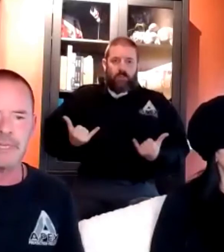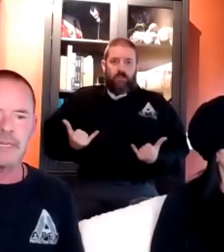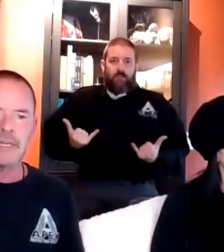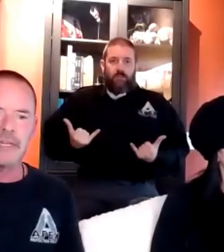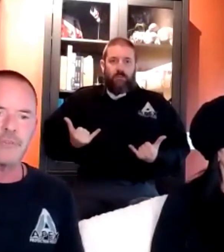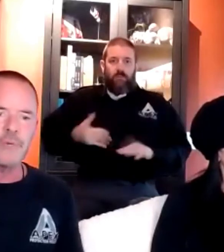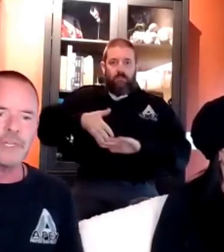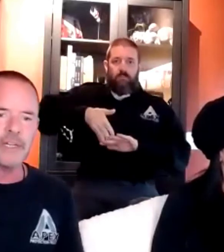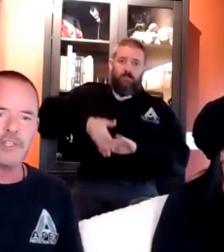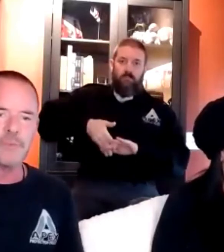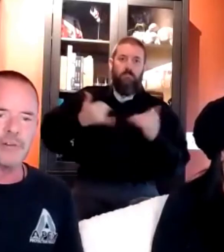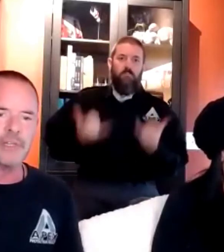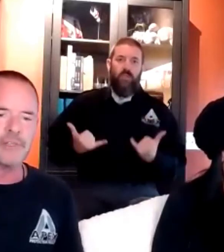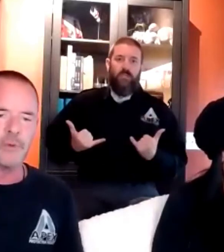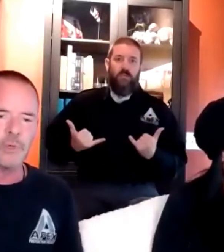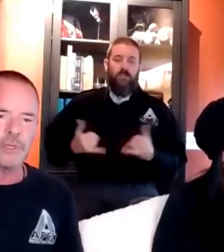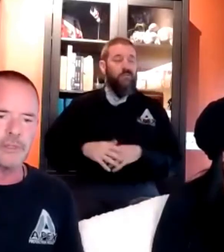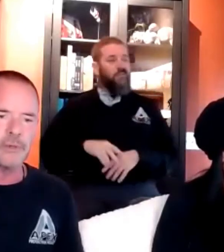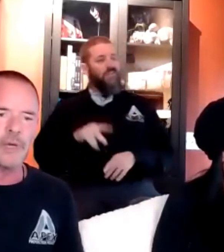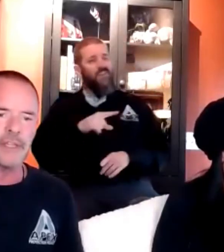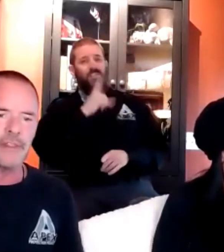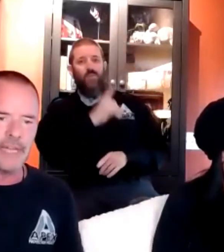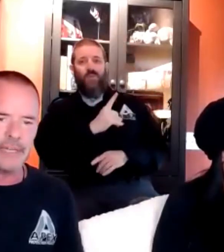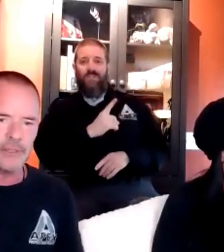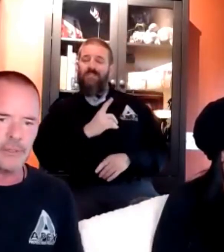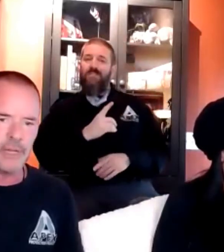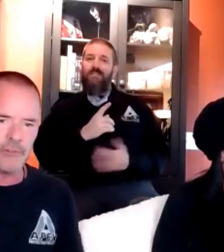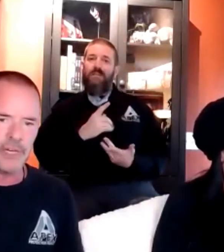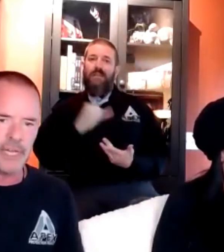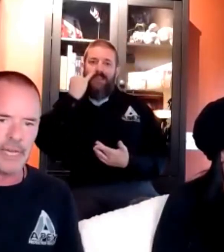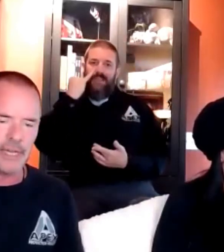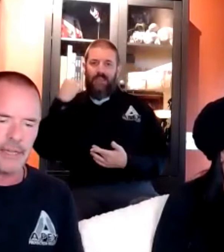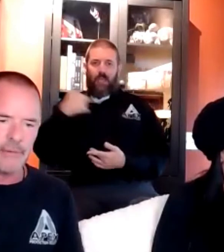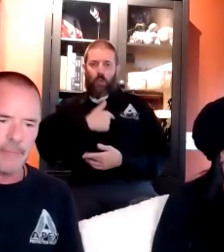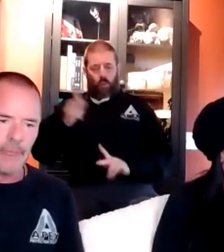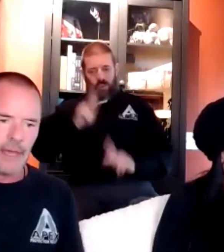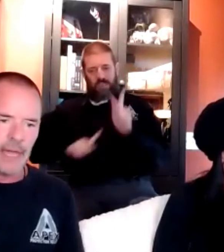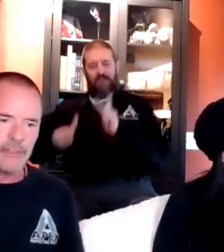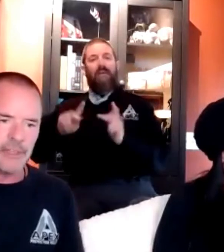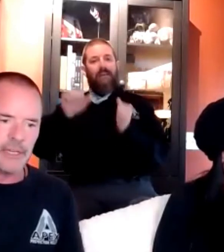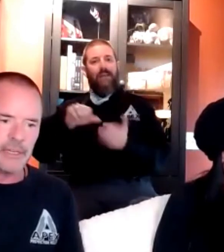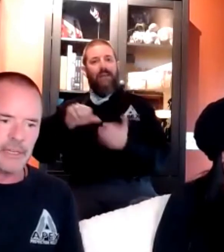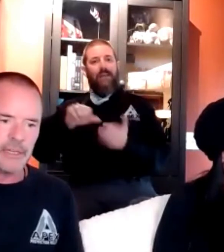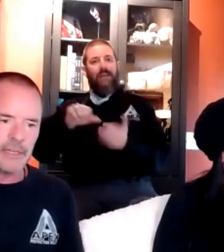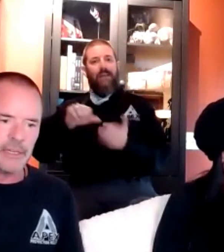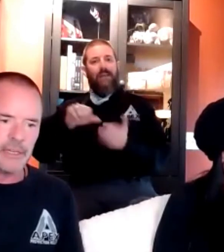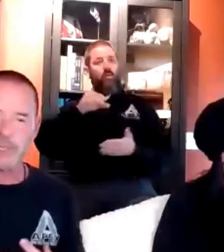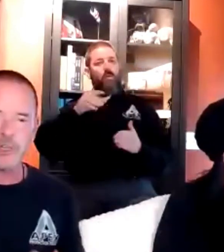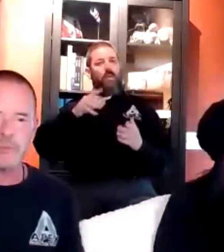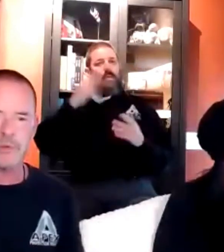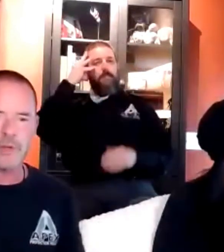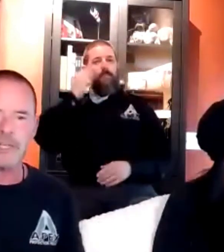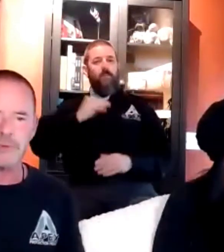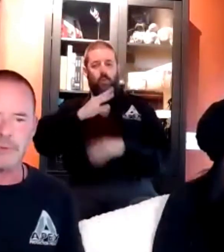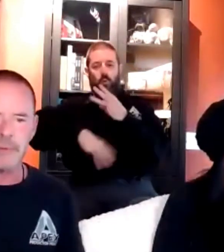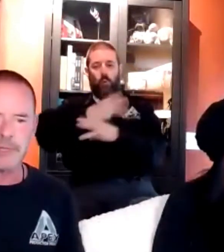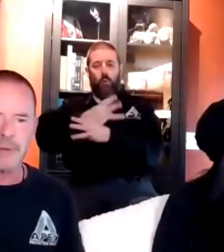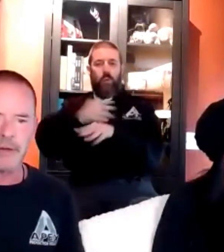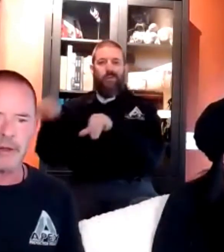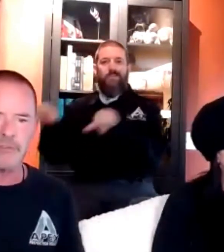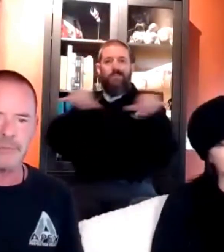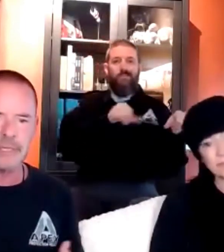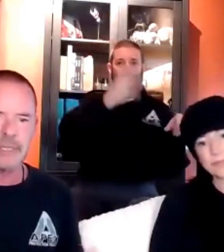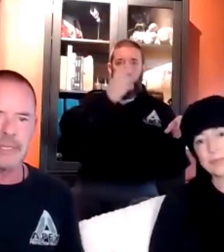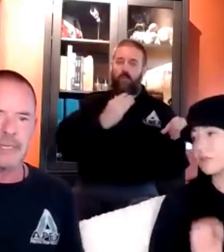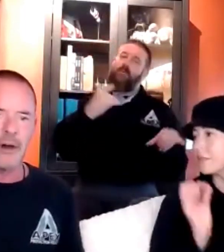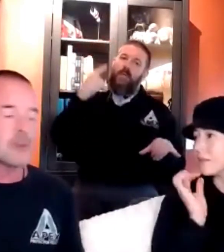mean, if we could experience the world the way that they do every day, I think as a human race, we'd be much better